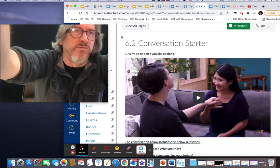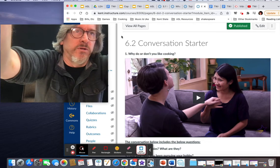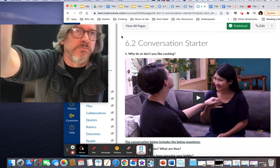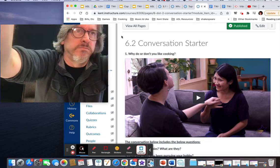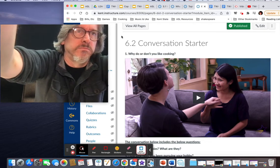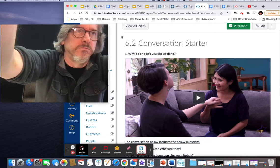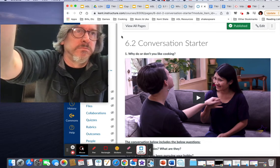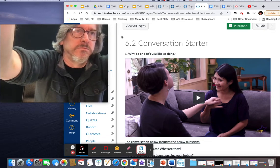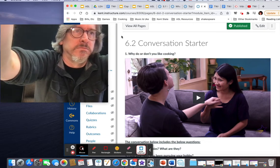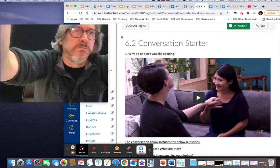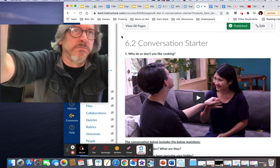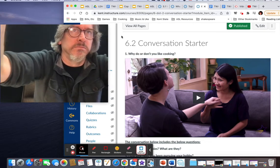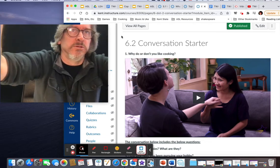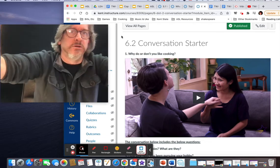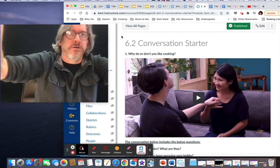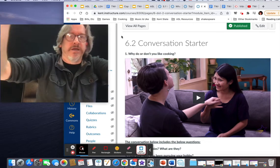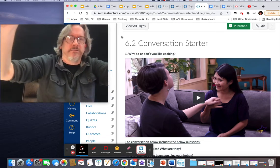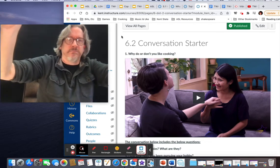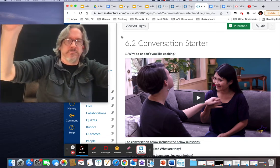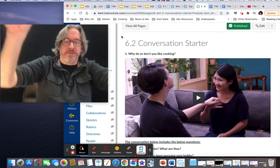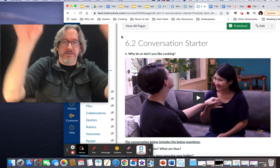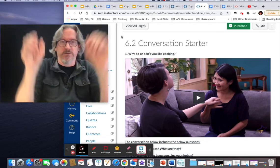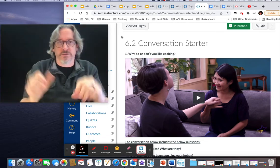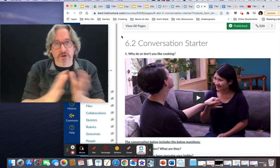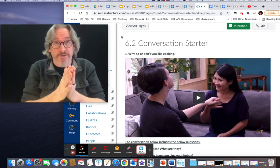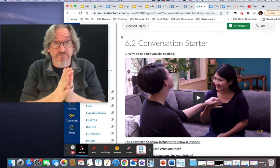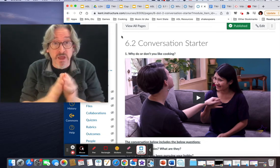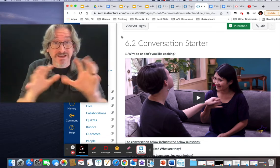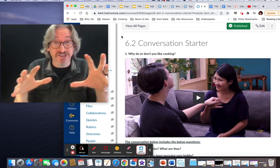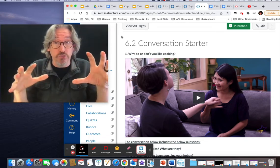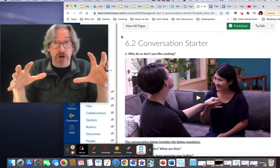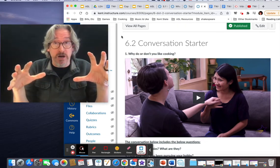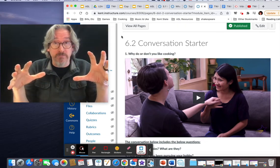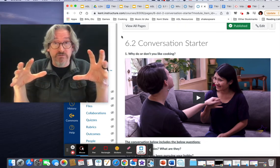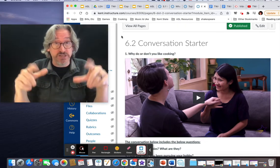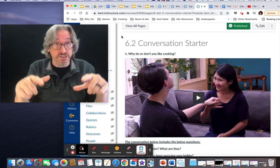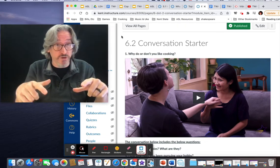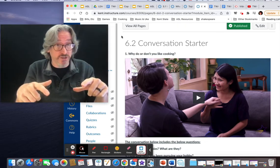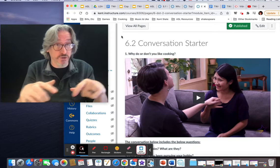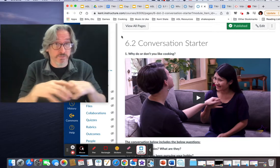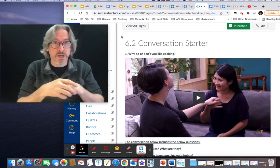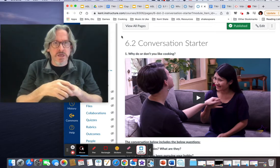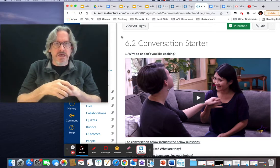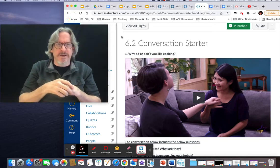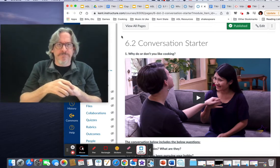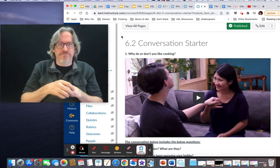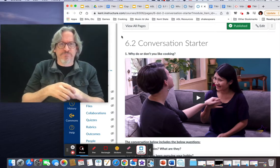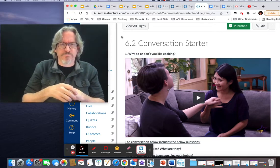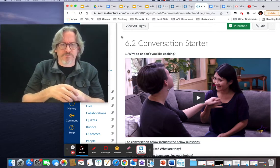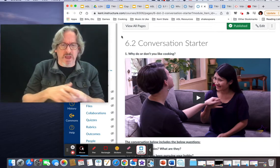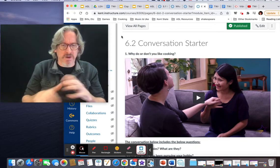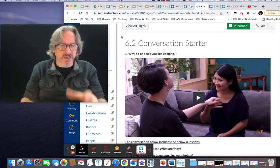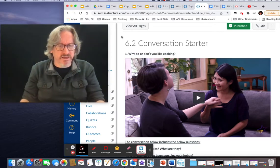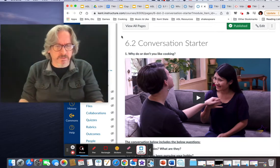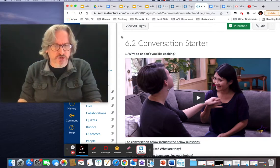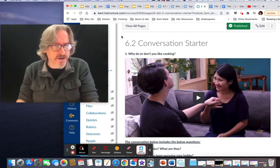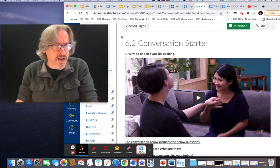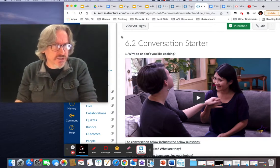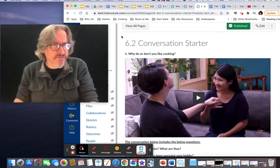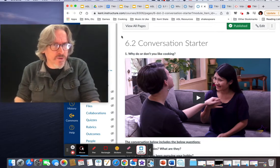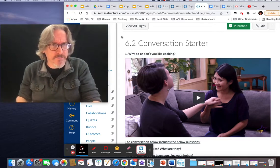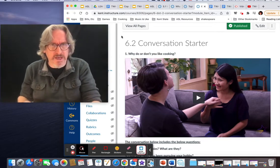don't fall. Okay, I think that worked. Okay, so for 6.2, um, I'm